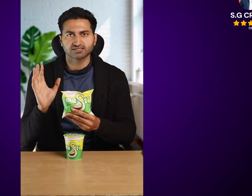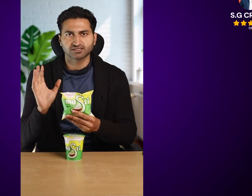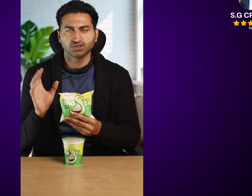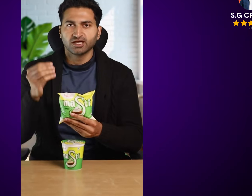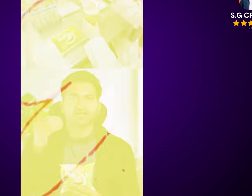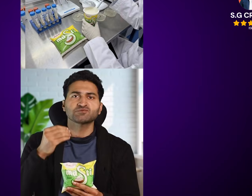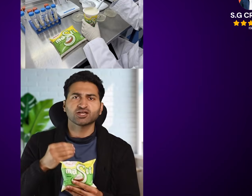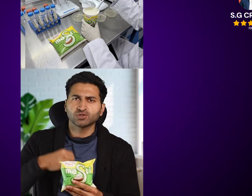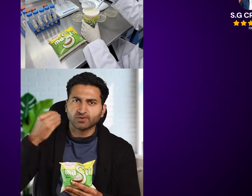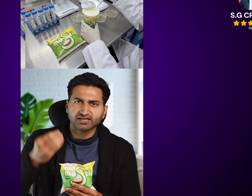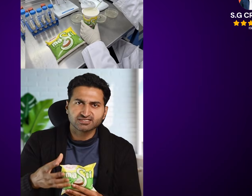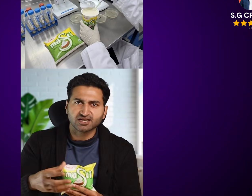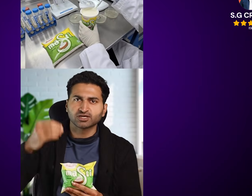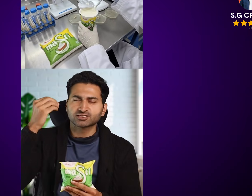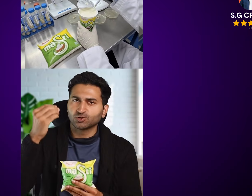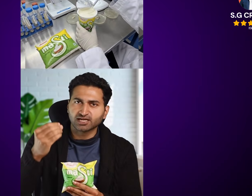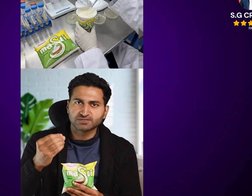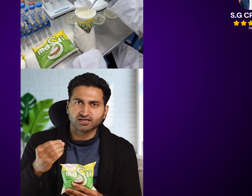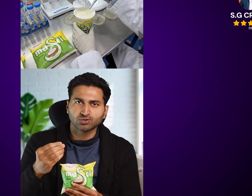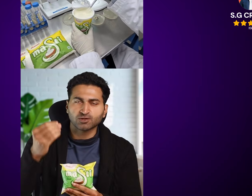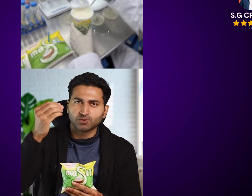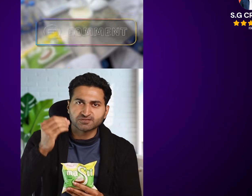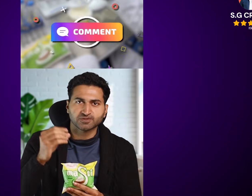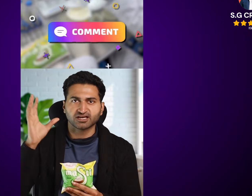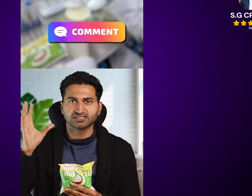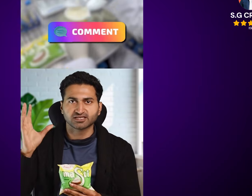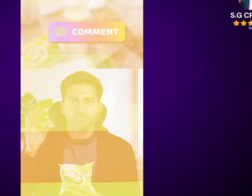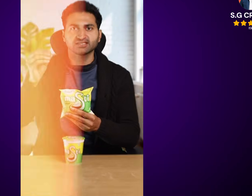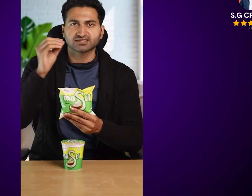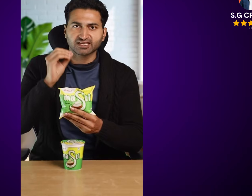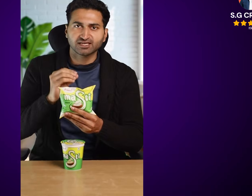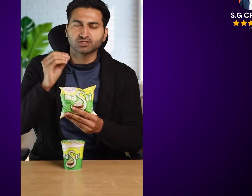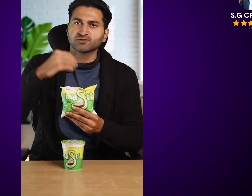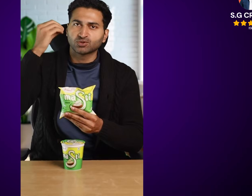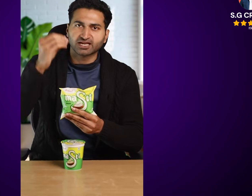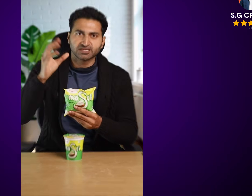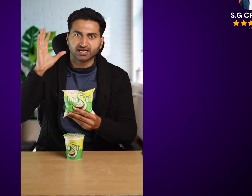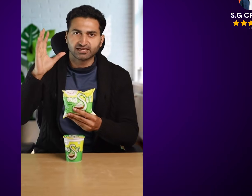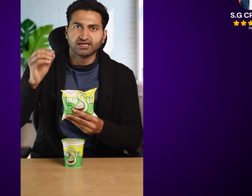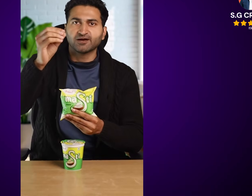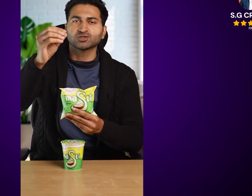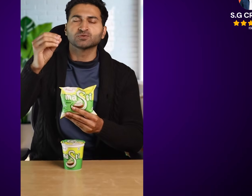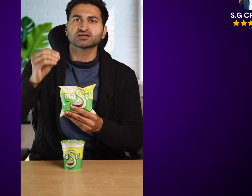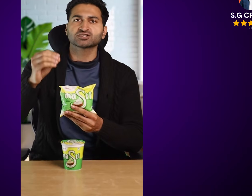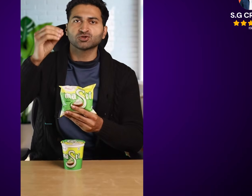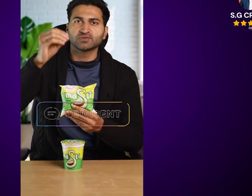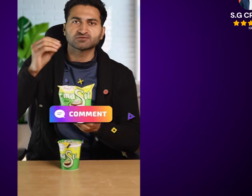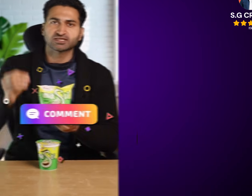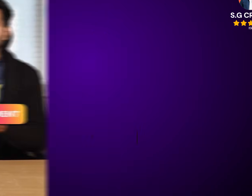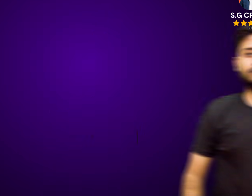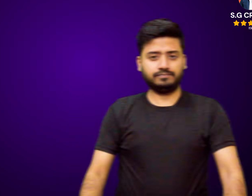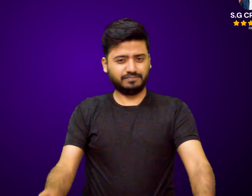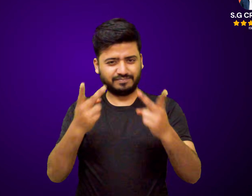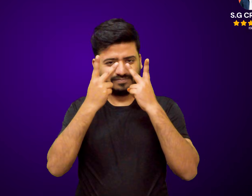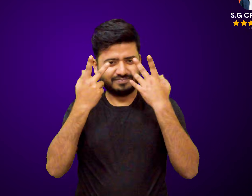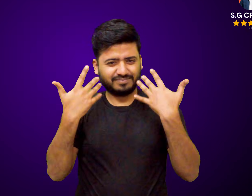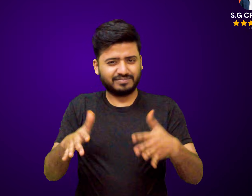and malt-based drink mixes, are considered safe for consumption. Amul is a reputable brand that adheres to stringent quality and